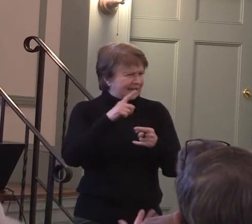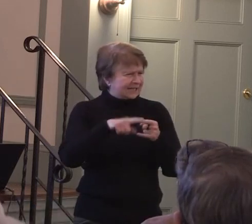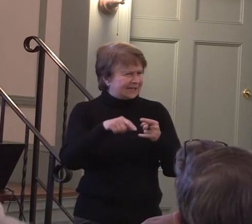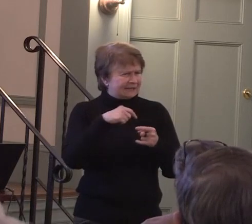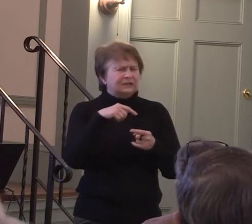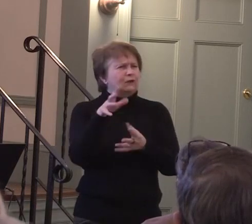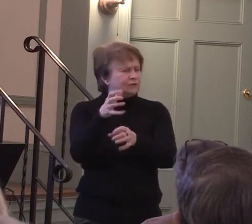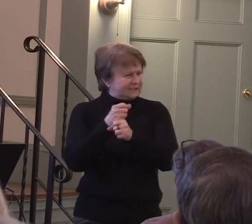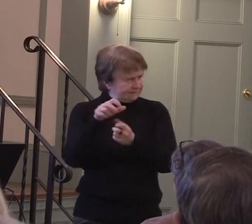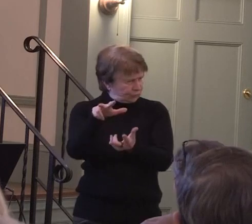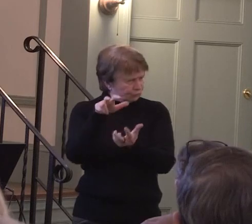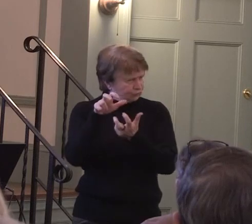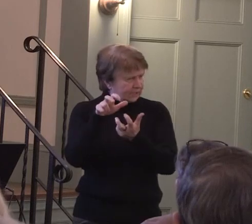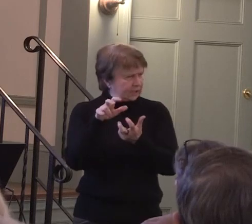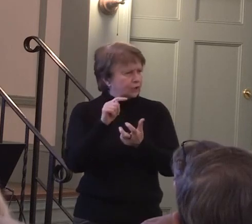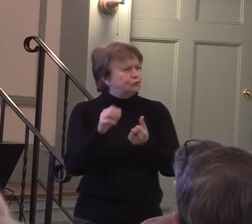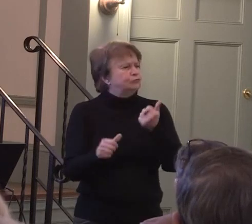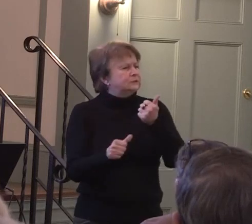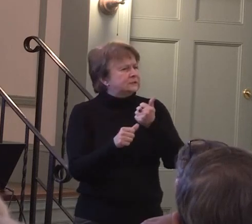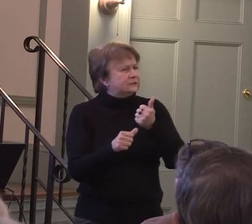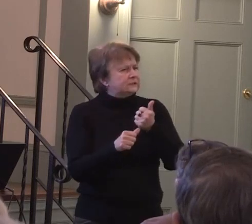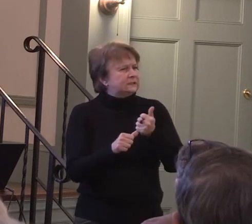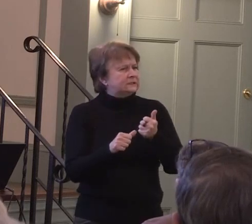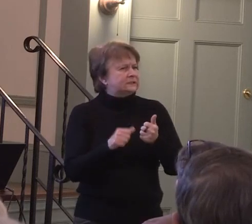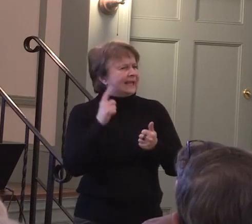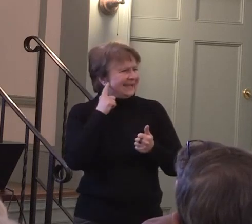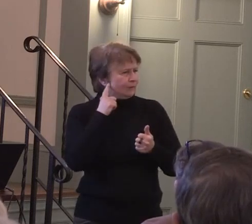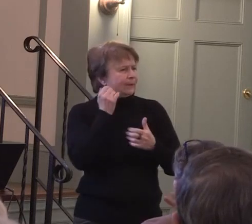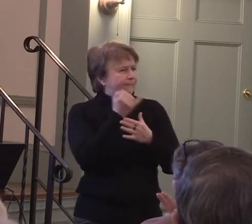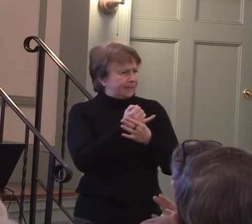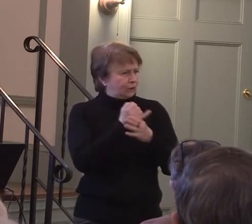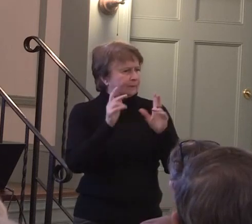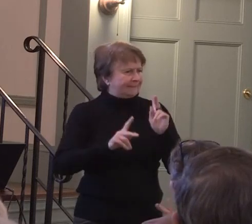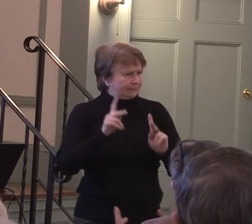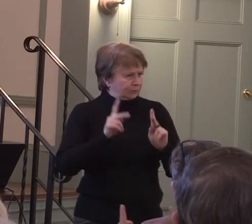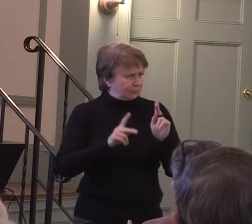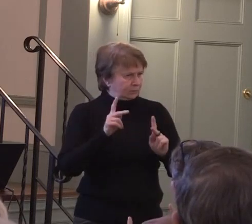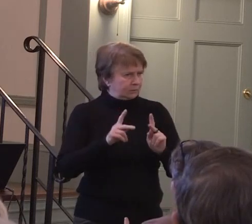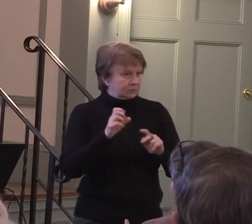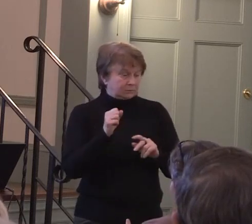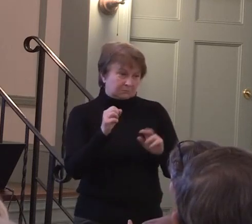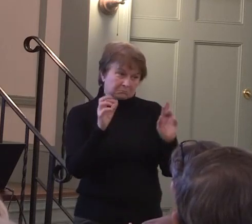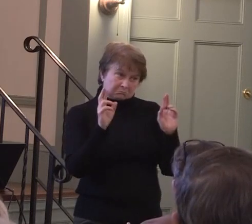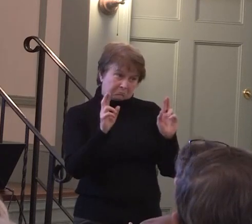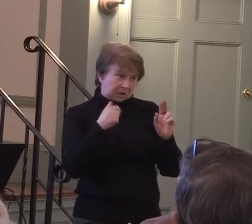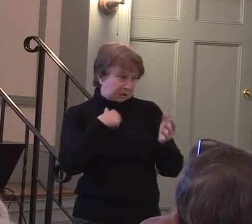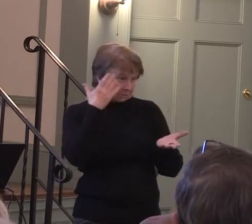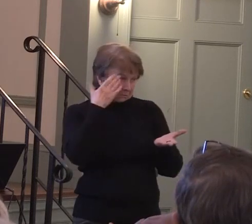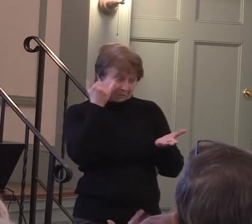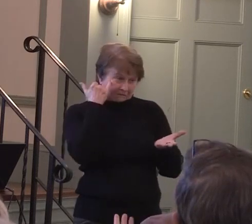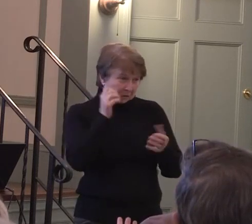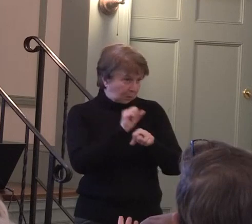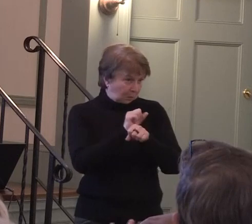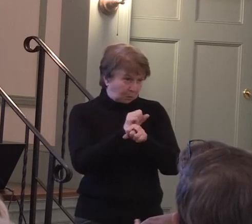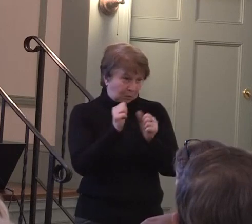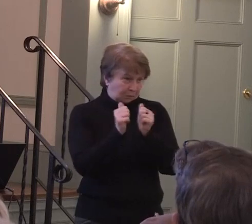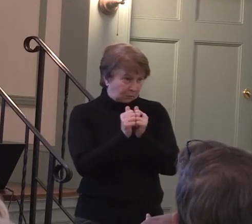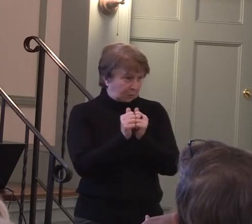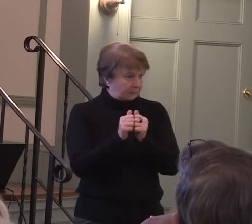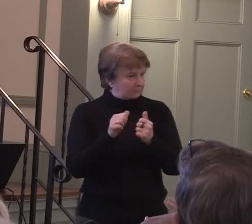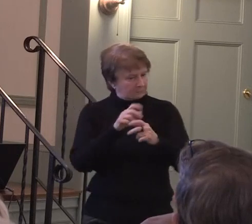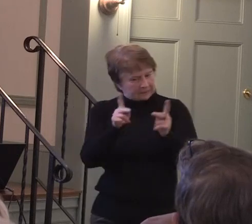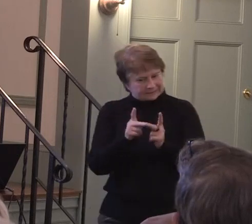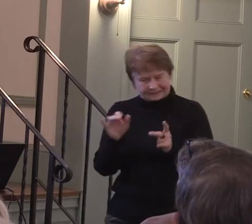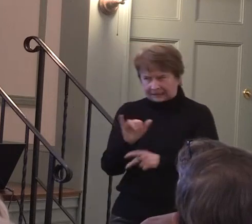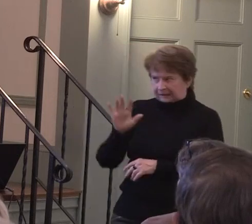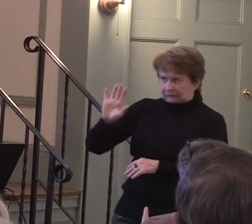received a grant to assist hearing impaired people. So hopefully, I don't know if they'll be working with facilities such as